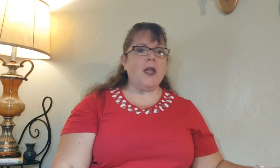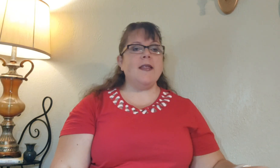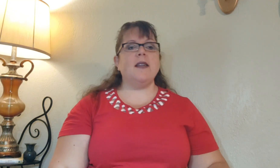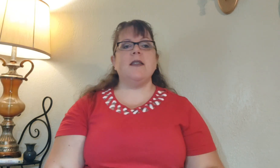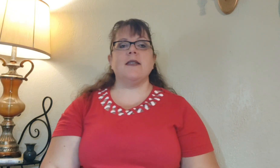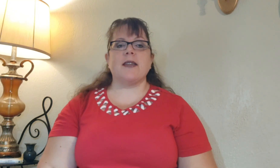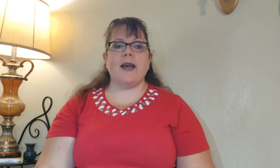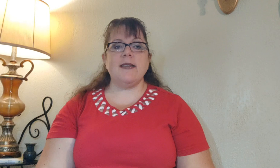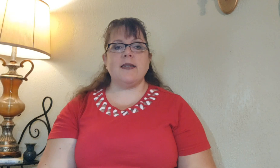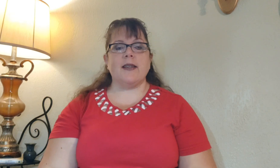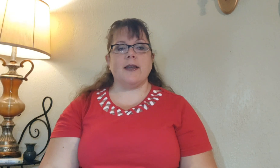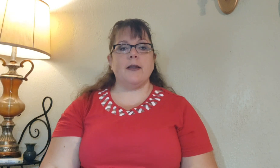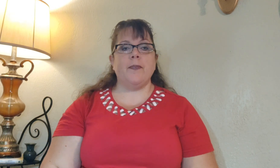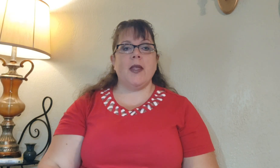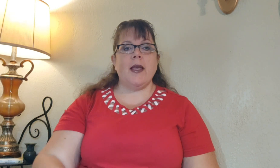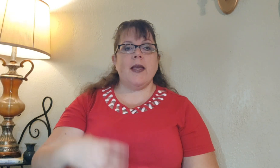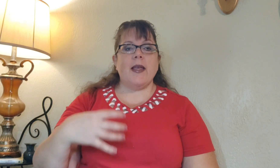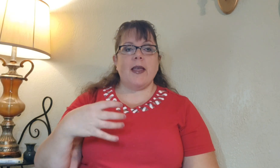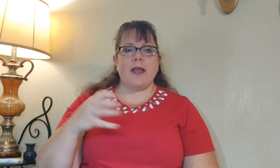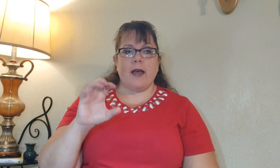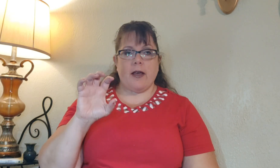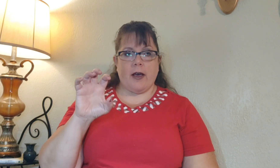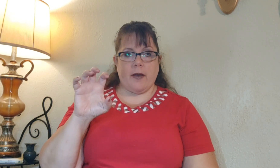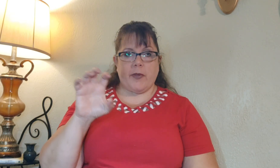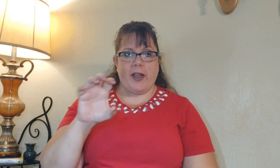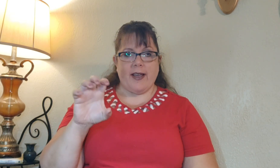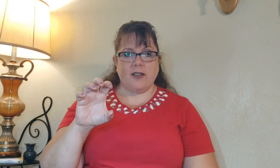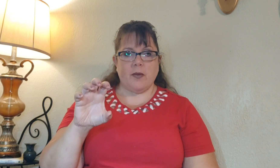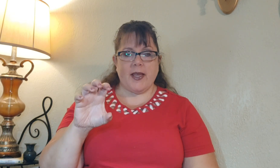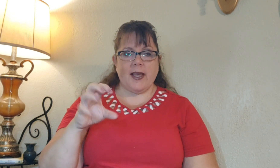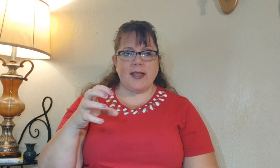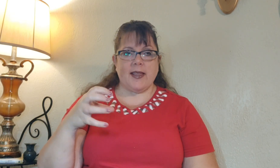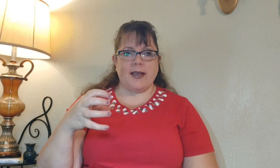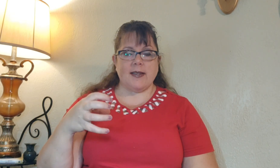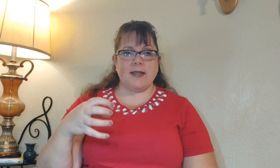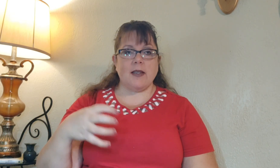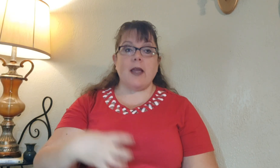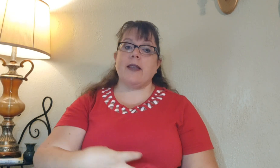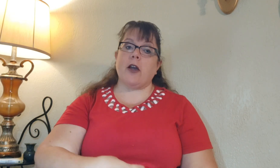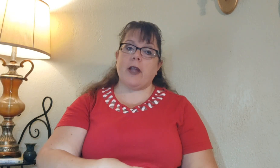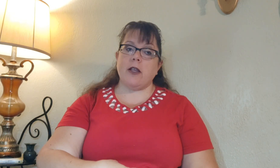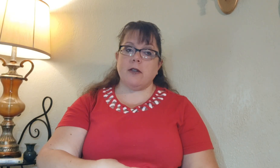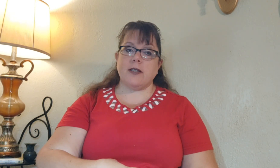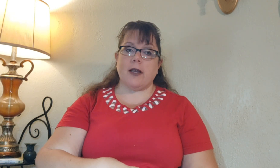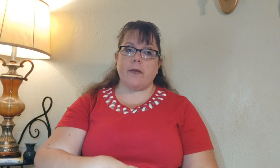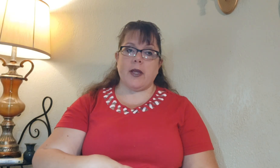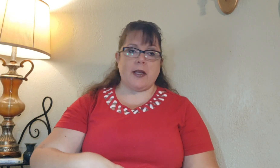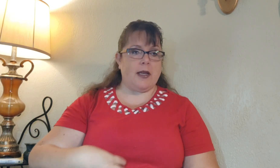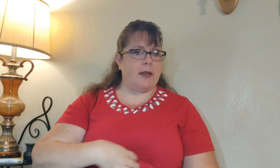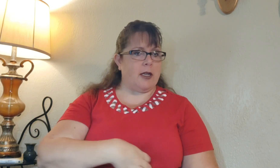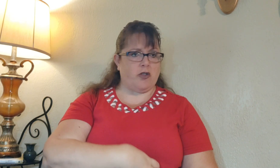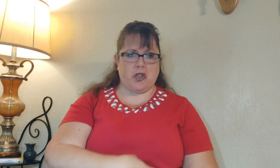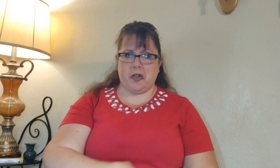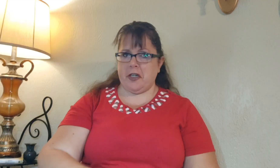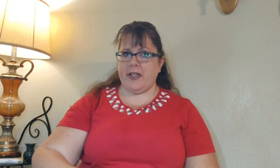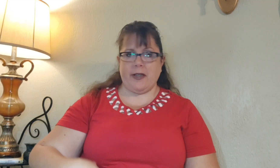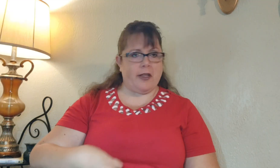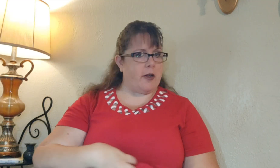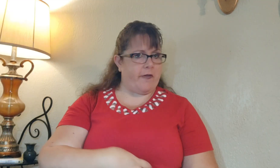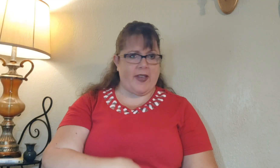And then disgusted, your hands will be like this, and down at your stomach, and then churning, and then your